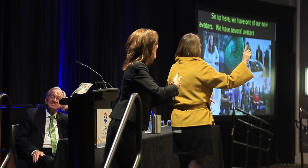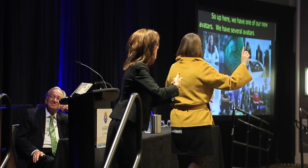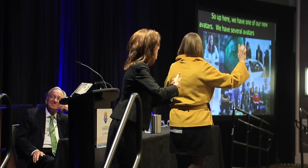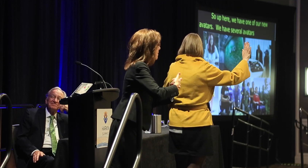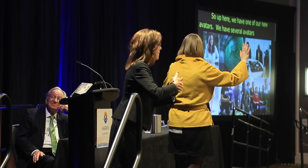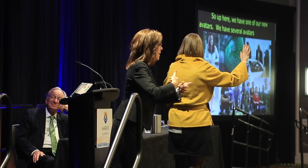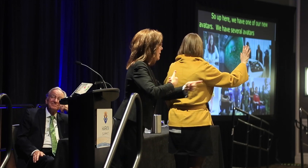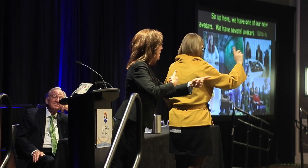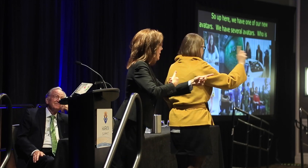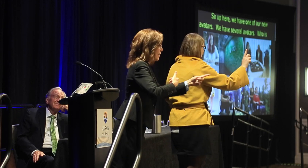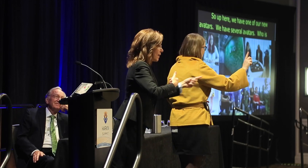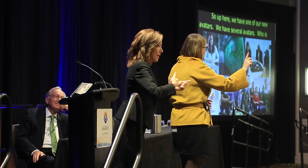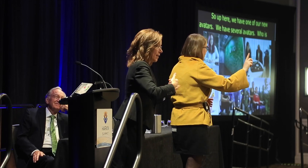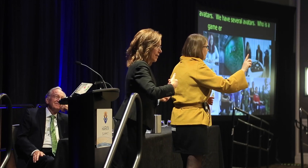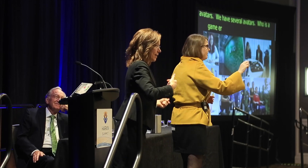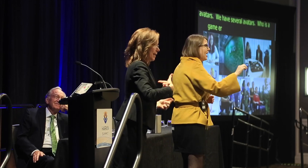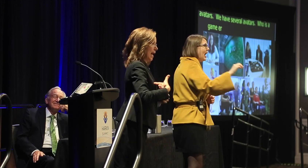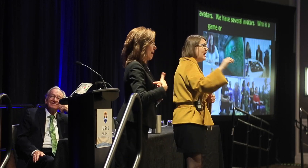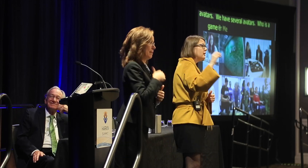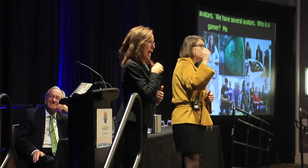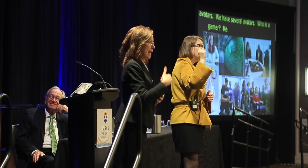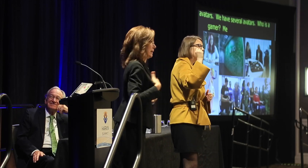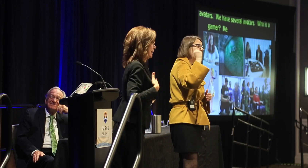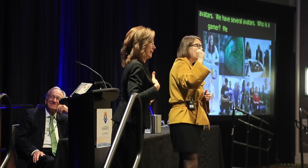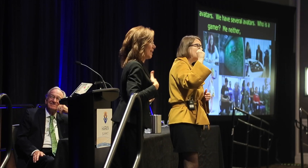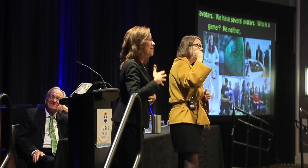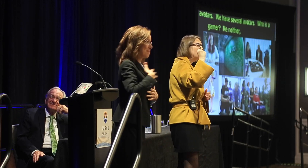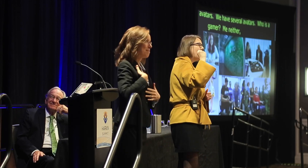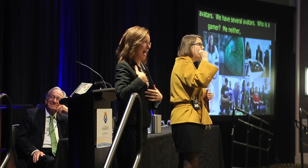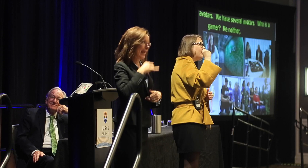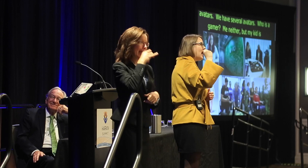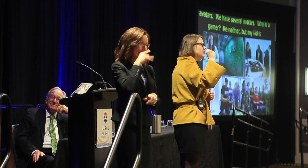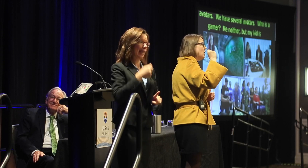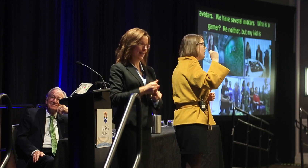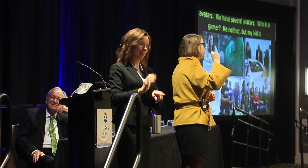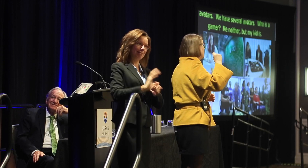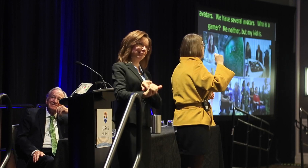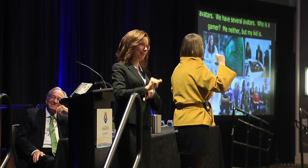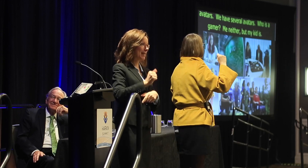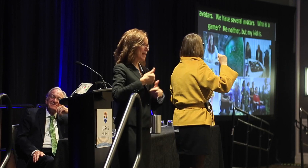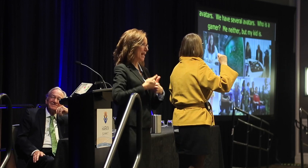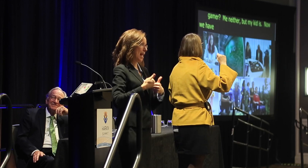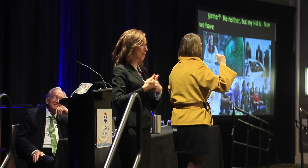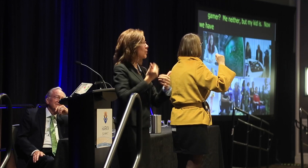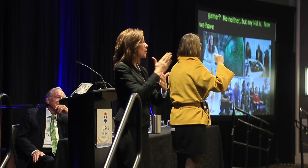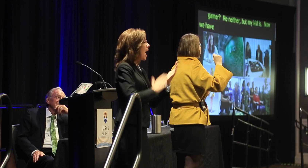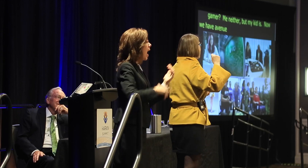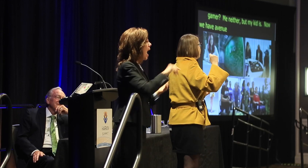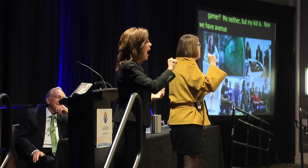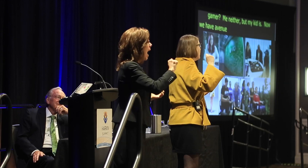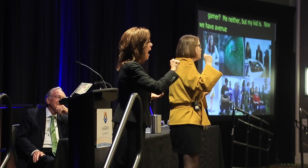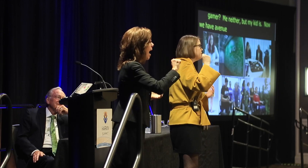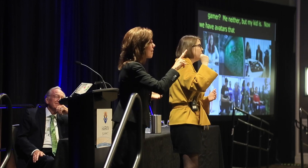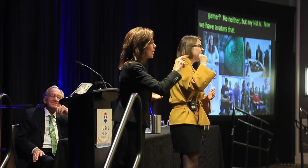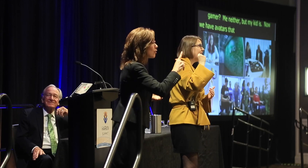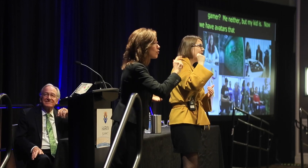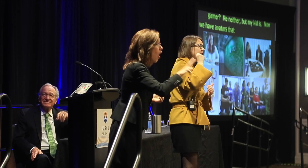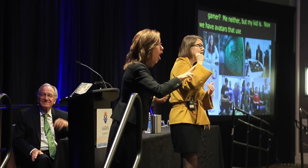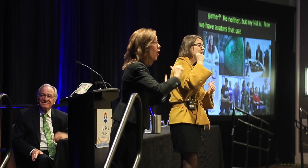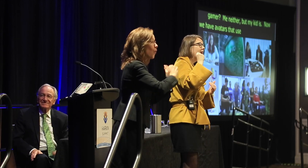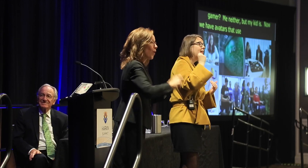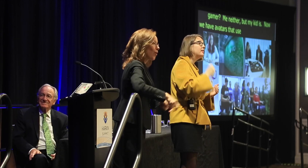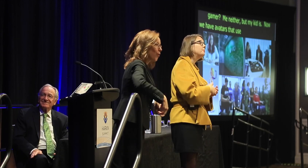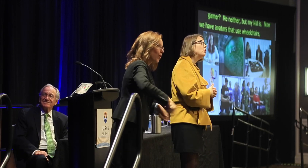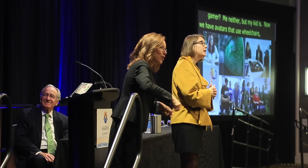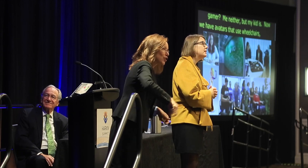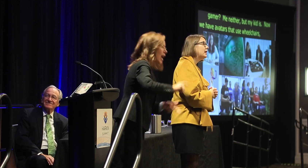either. But my kid is. And now we have avatars that use wheelchairs, we have avatars with